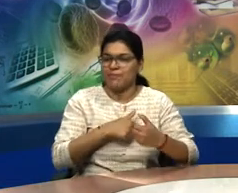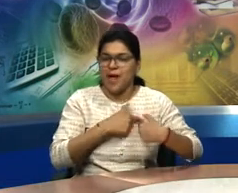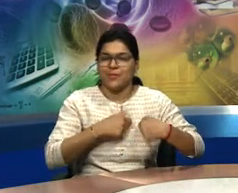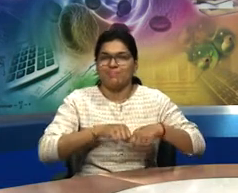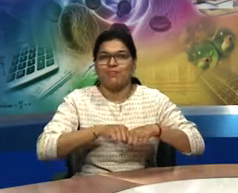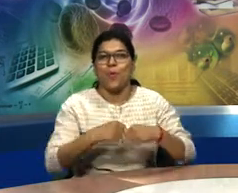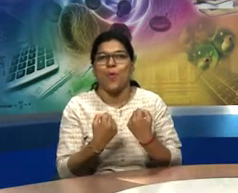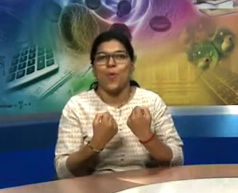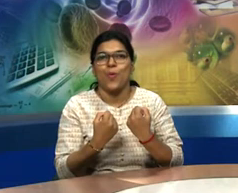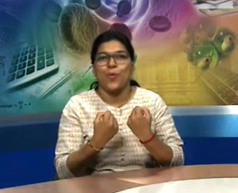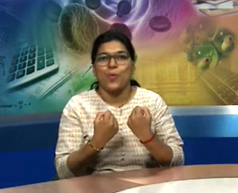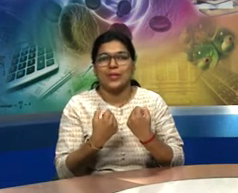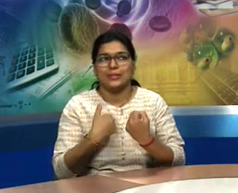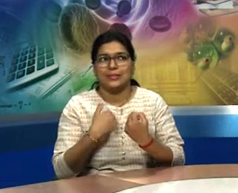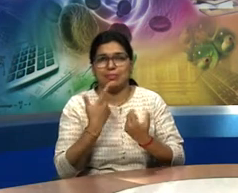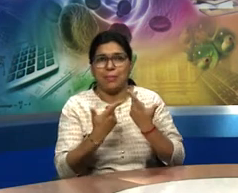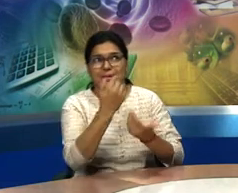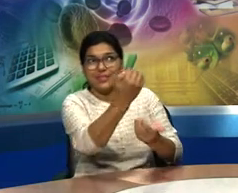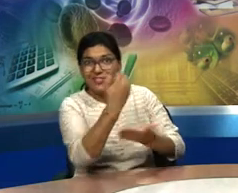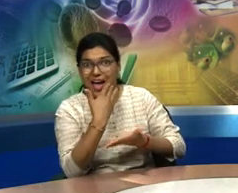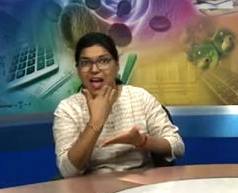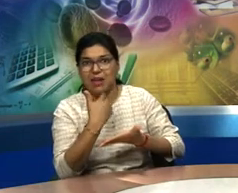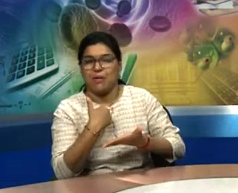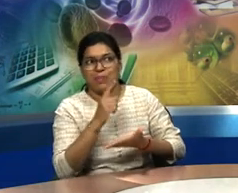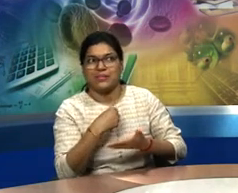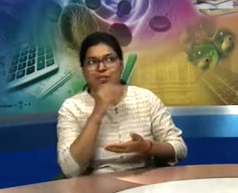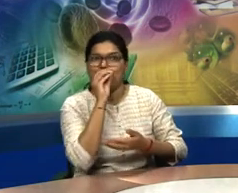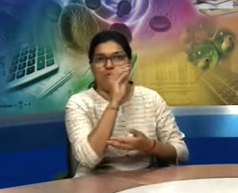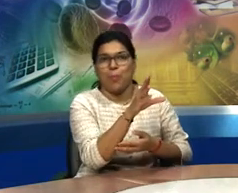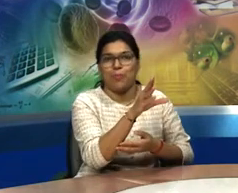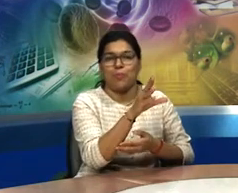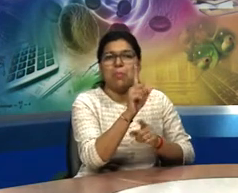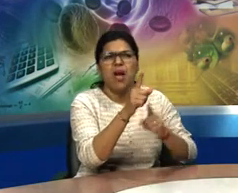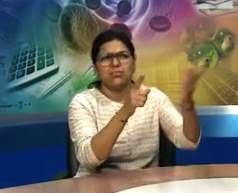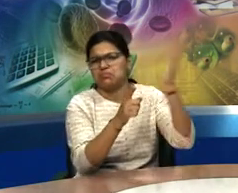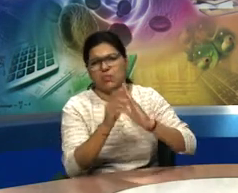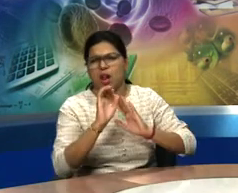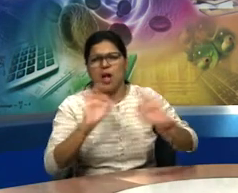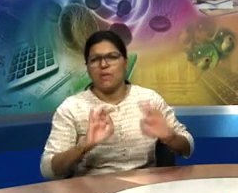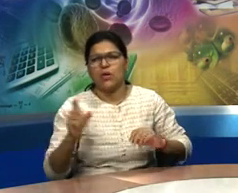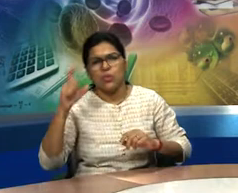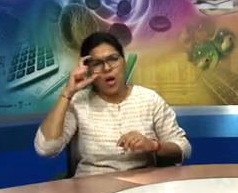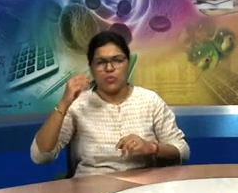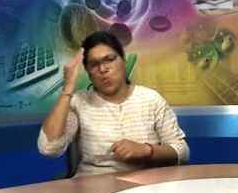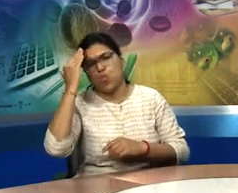had been beaten by any of the family member. So that is why he has